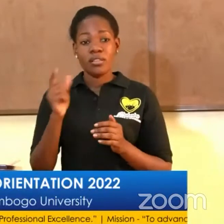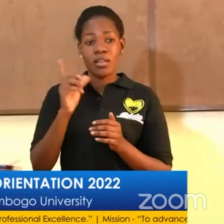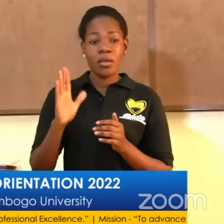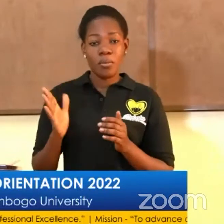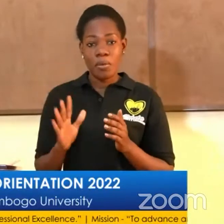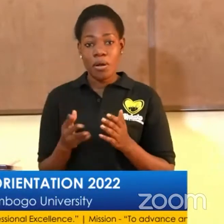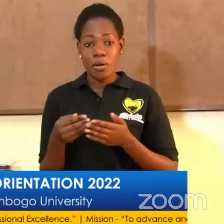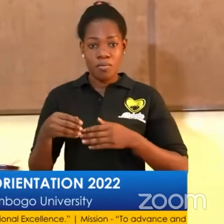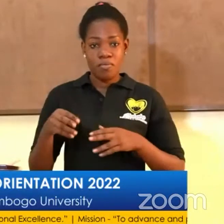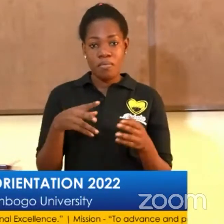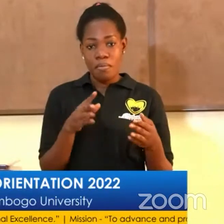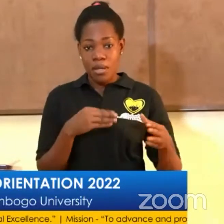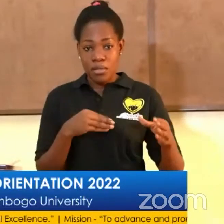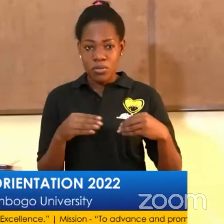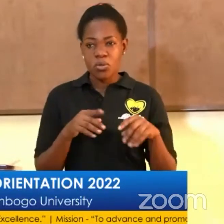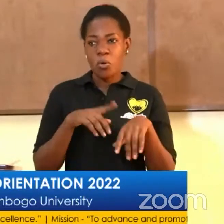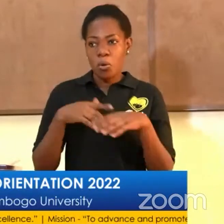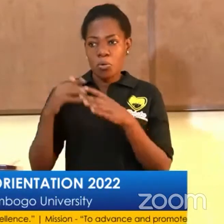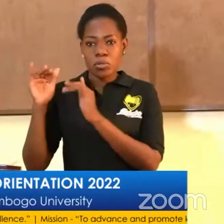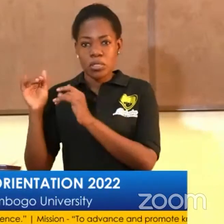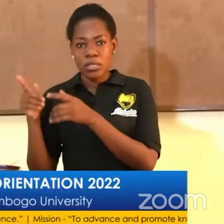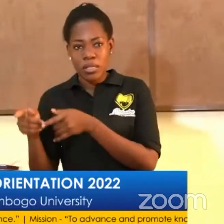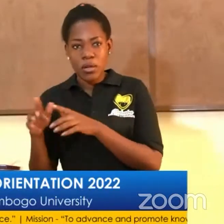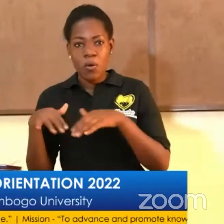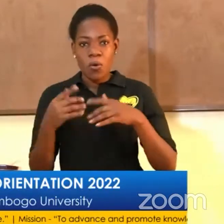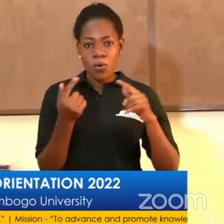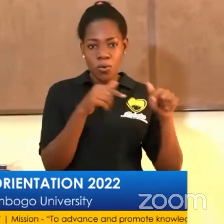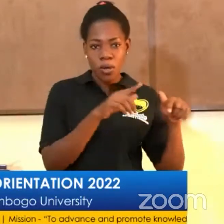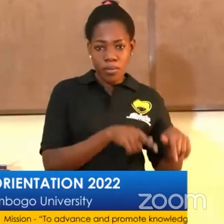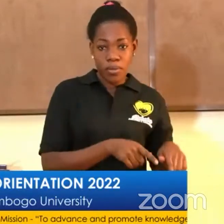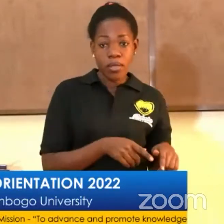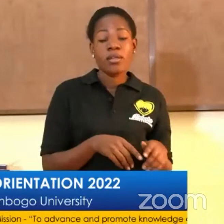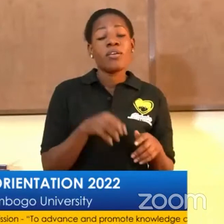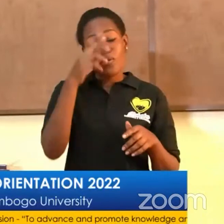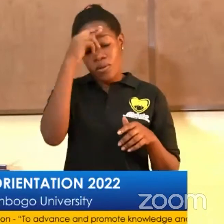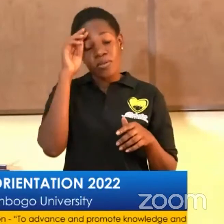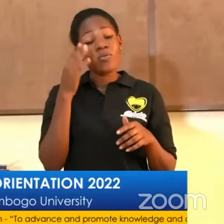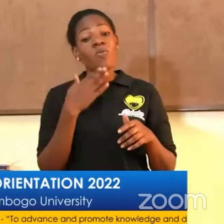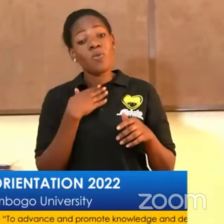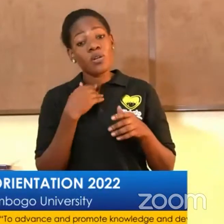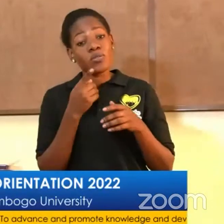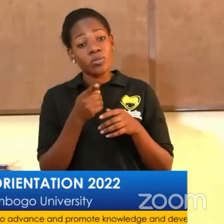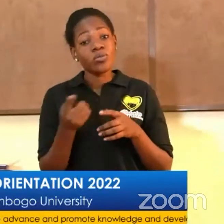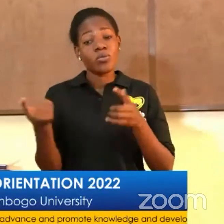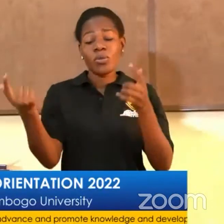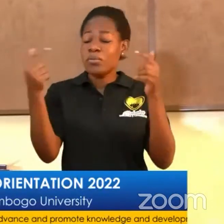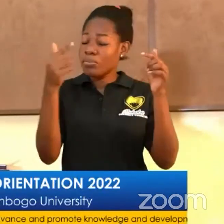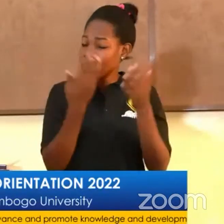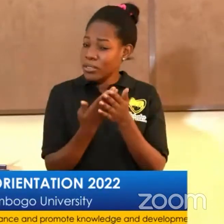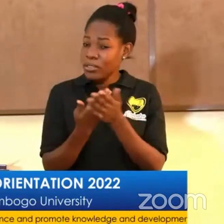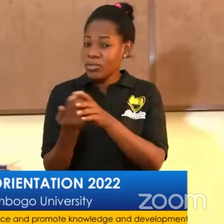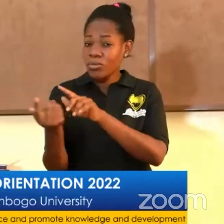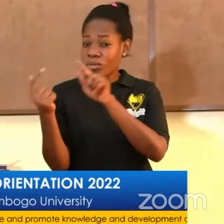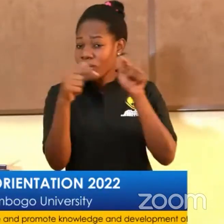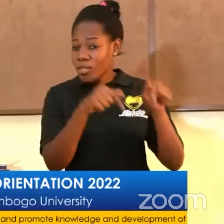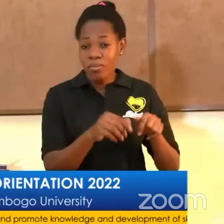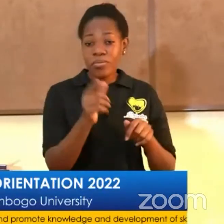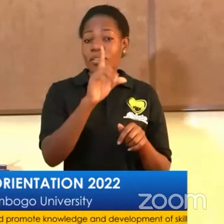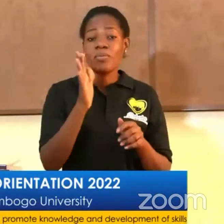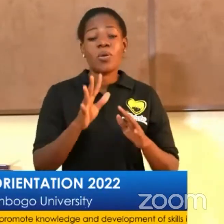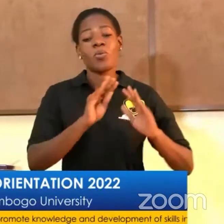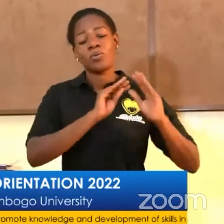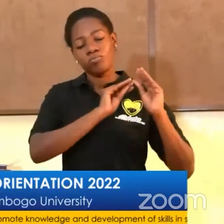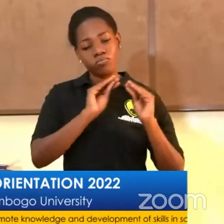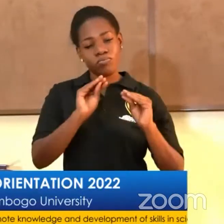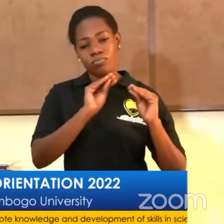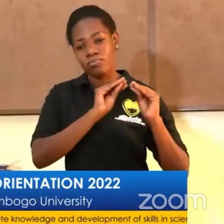home. That's why we want you to come to the library and we train you such that you are